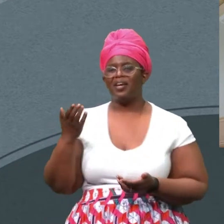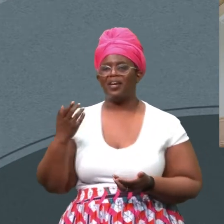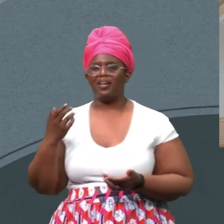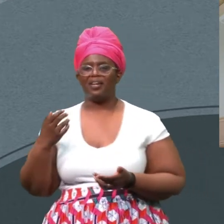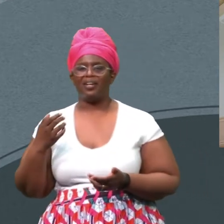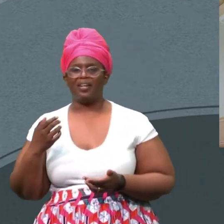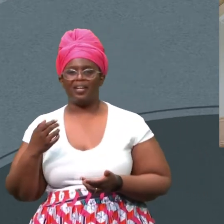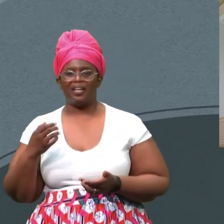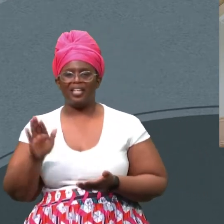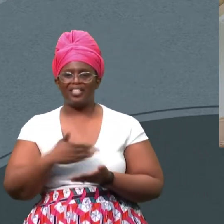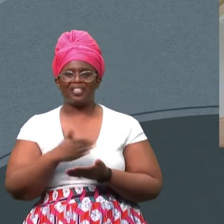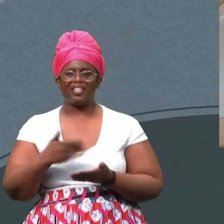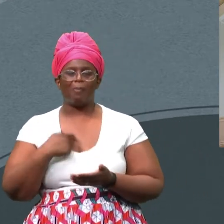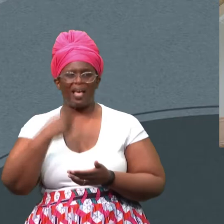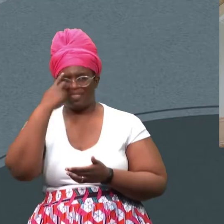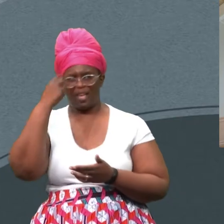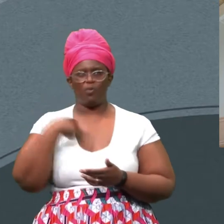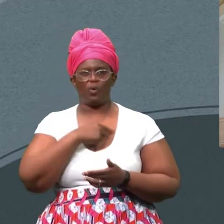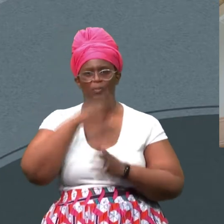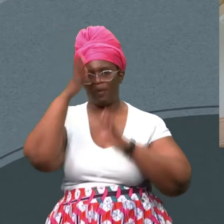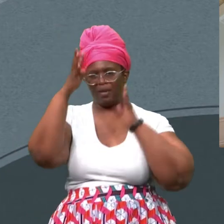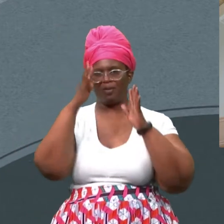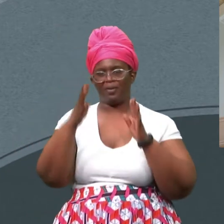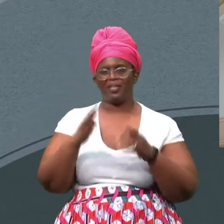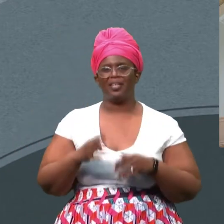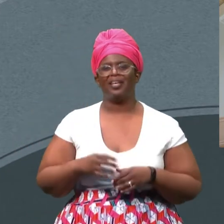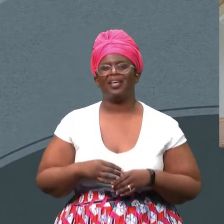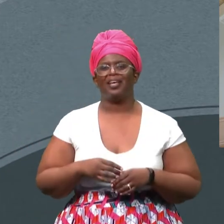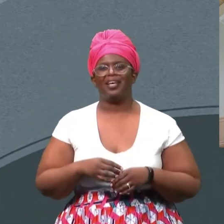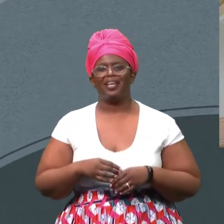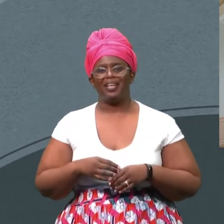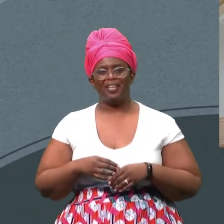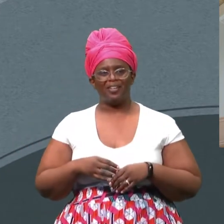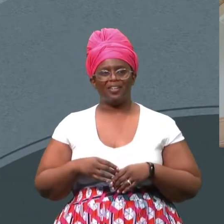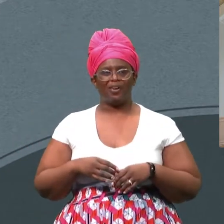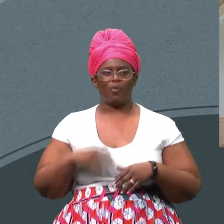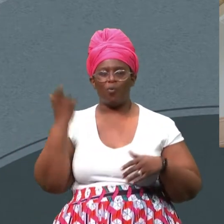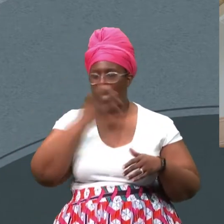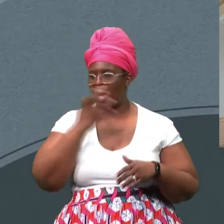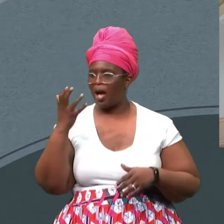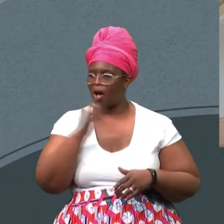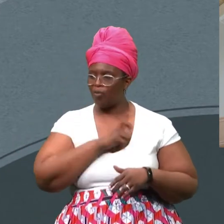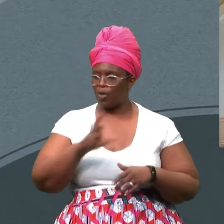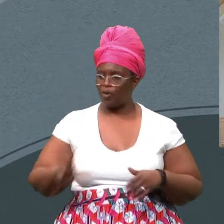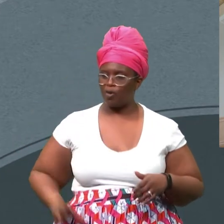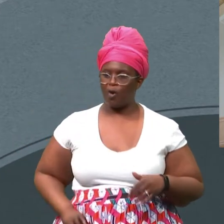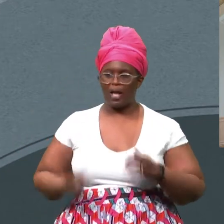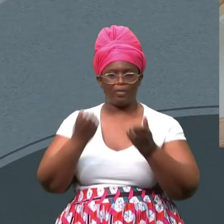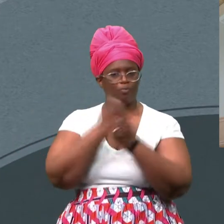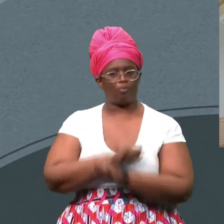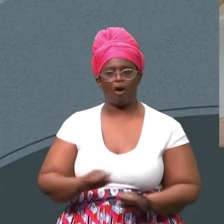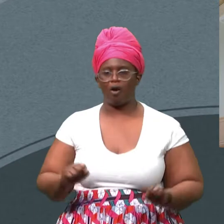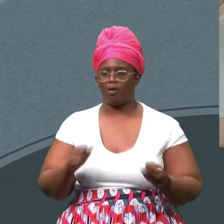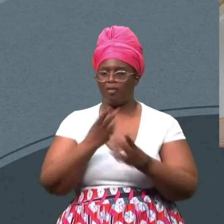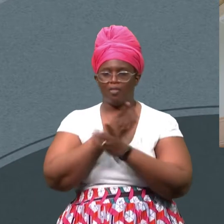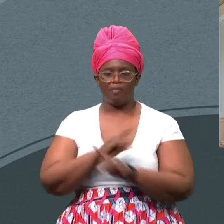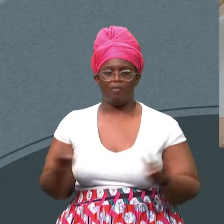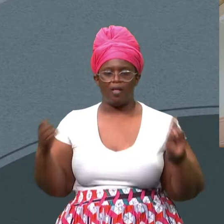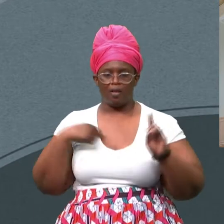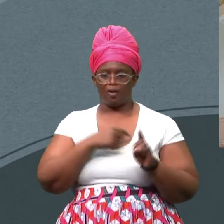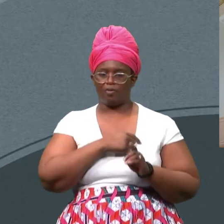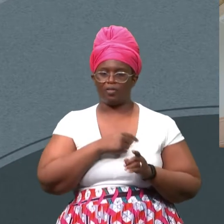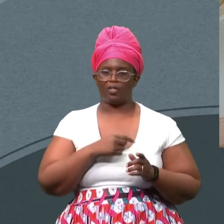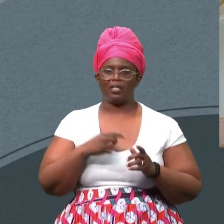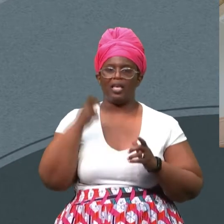I think it's a song we just made up. Look where the Lord has brought us from. Look where the Lord has brought us from. With a pillar